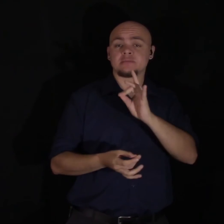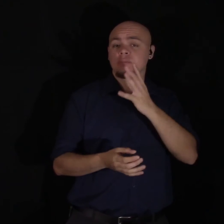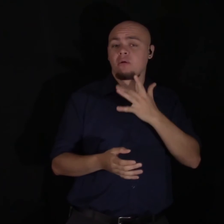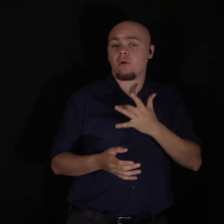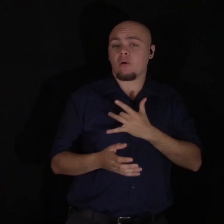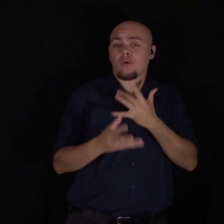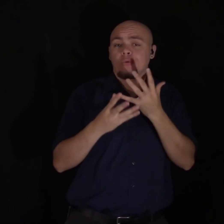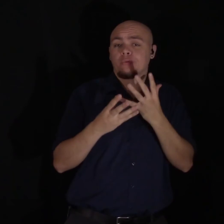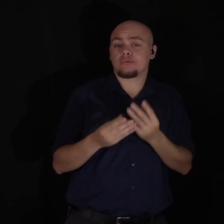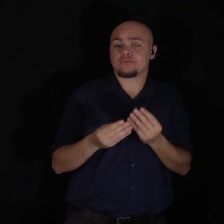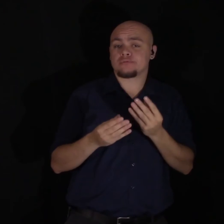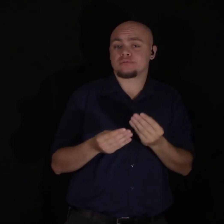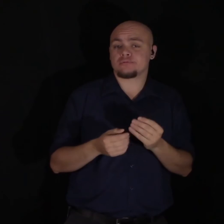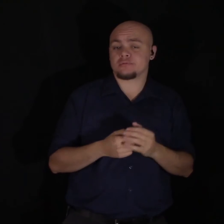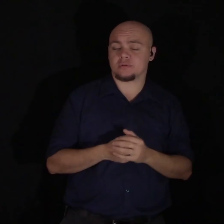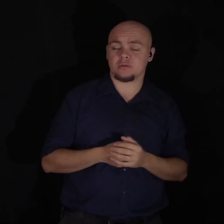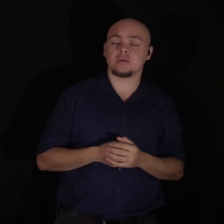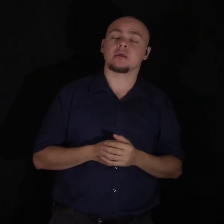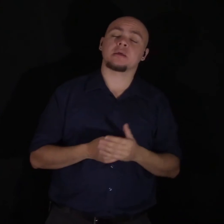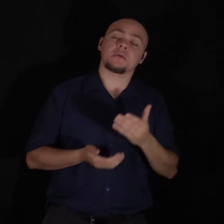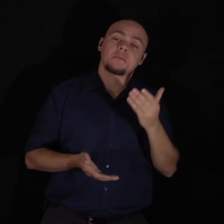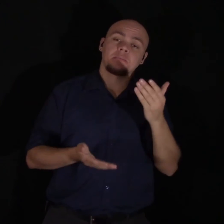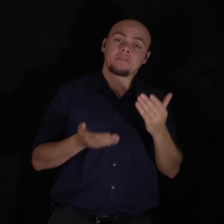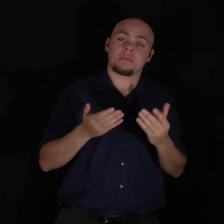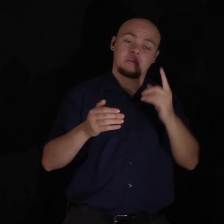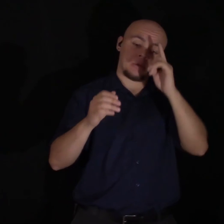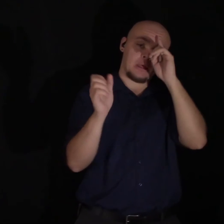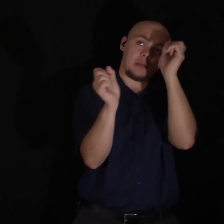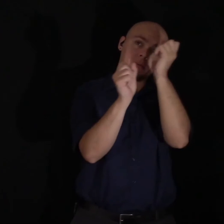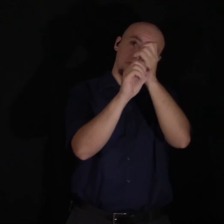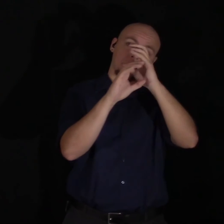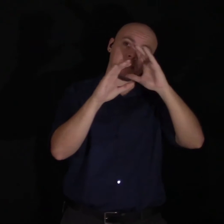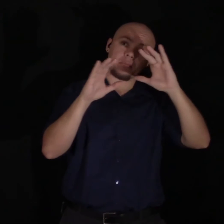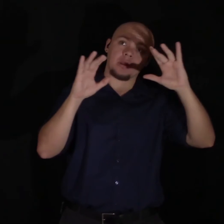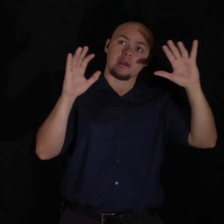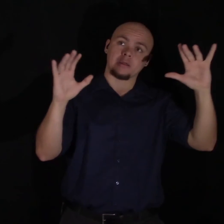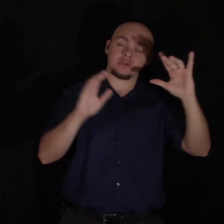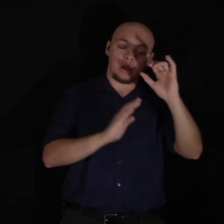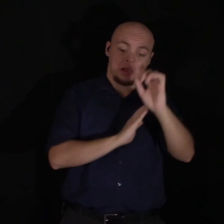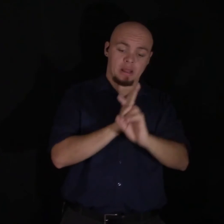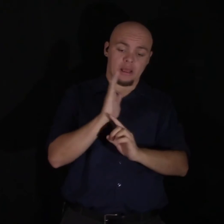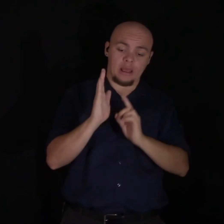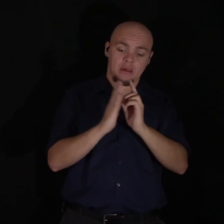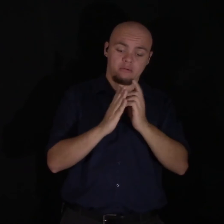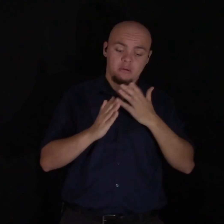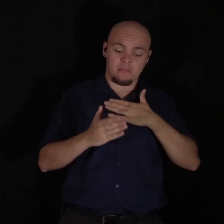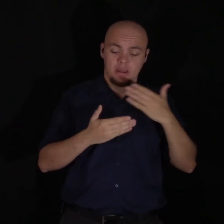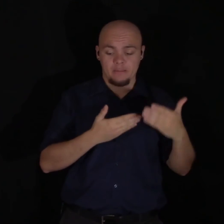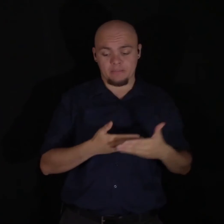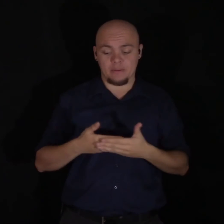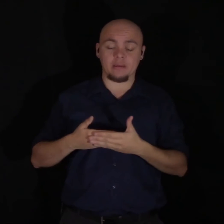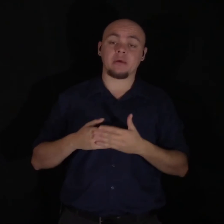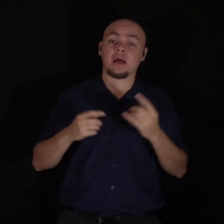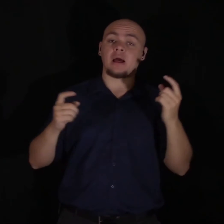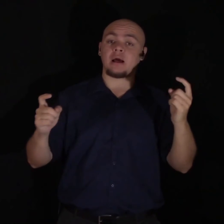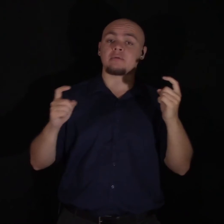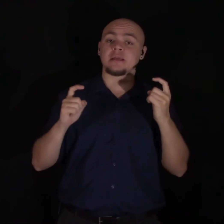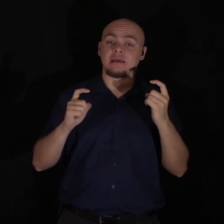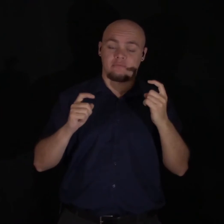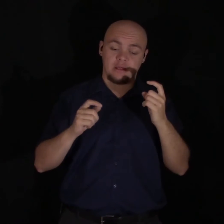animated both, it may be imagined that while during every hour of my infant life I received a lesson of patience, of